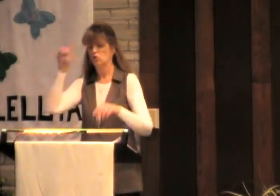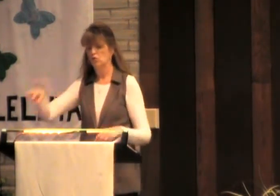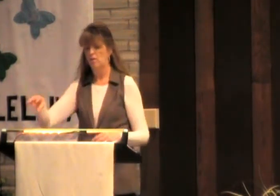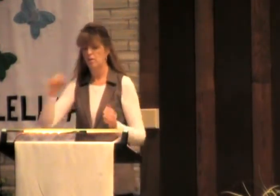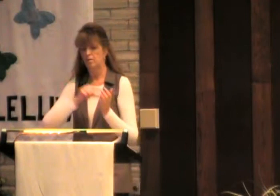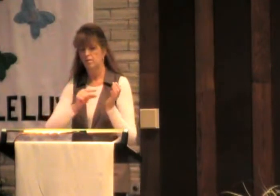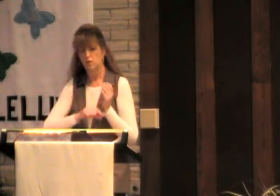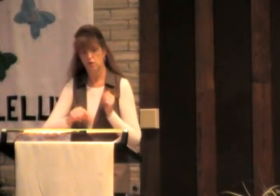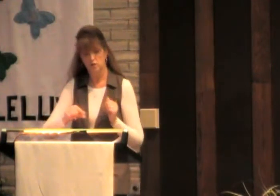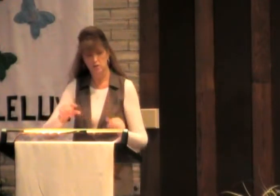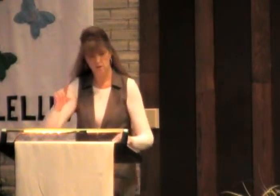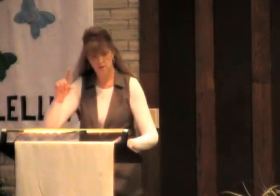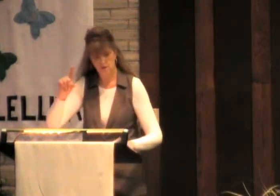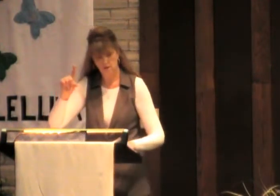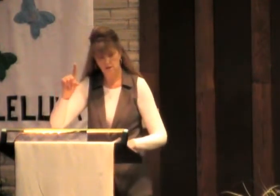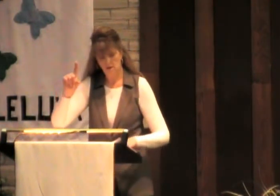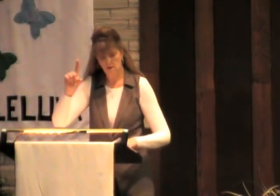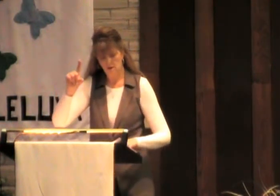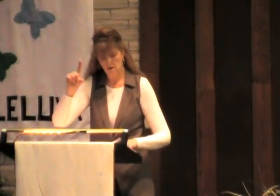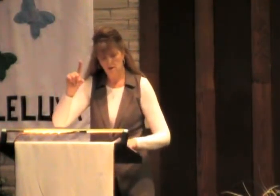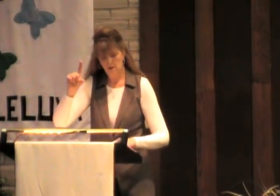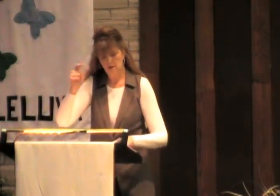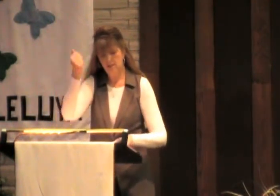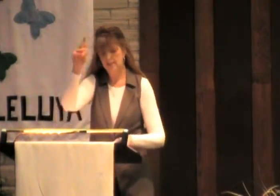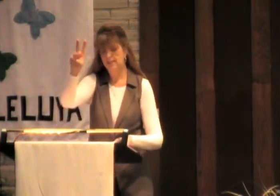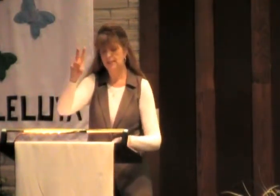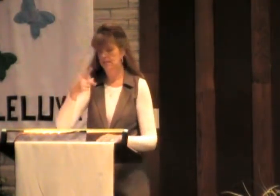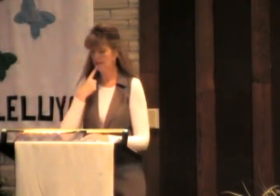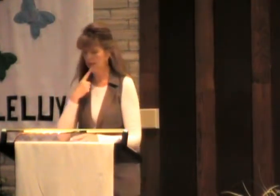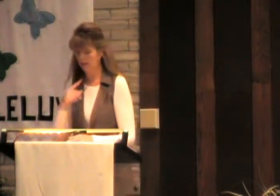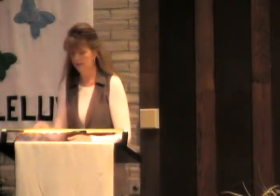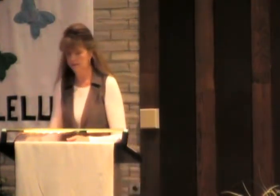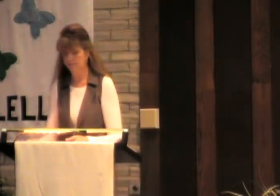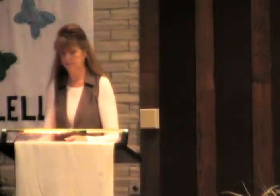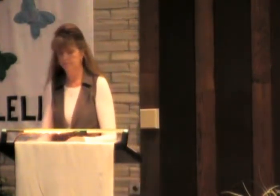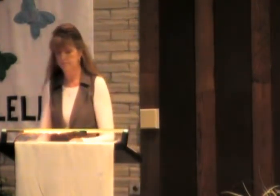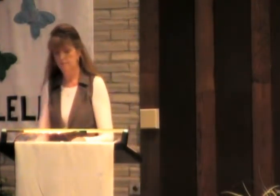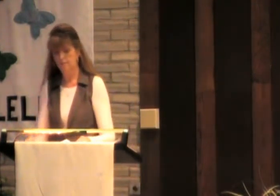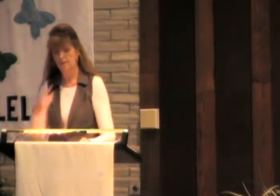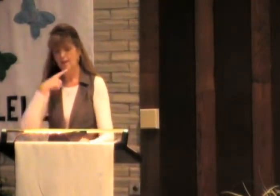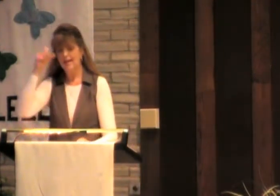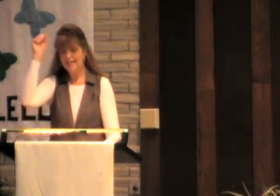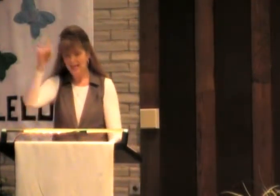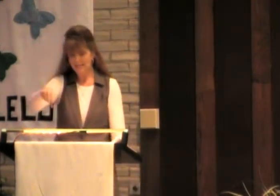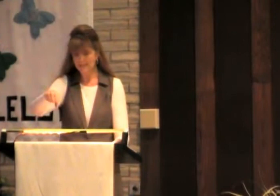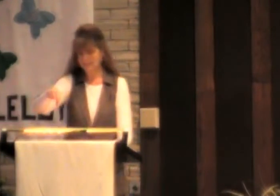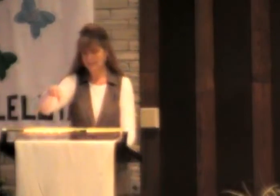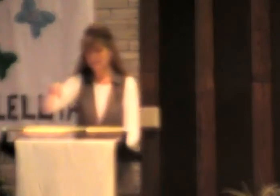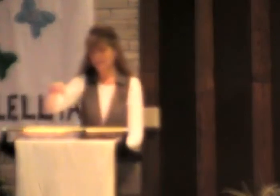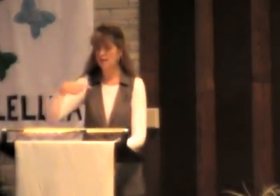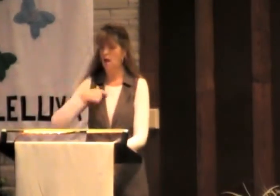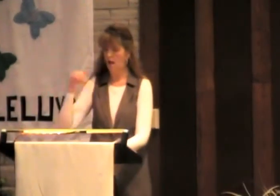can't. So I'm going to jump to verse 16.